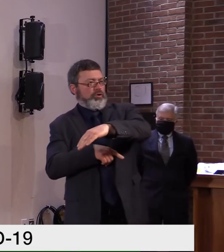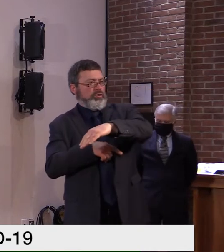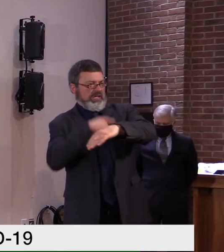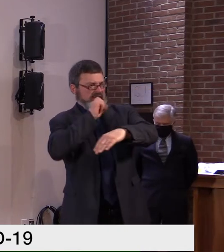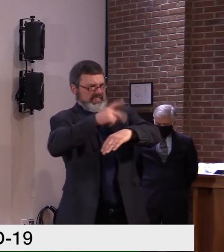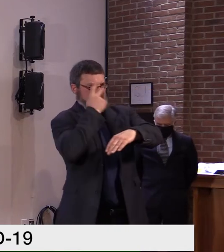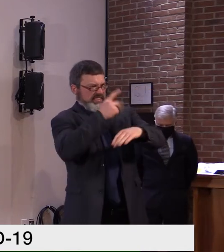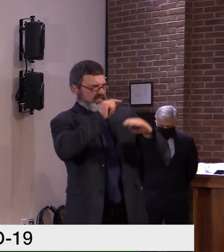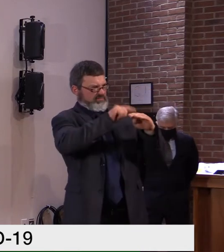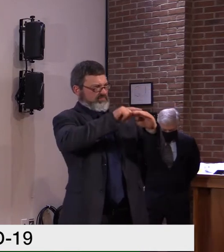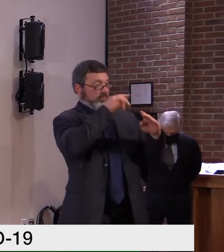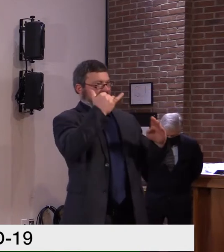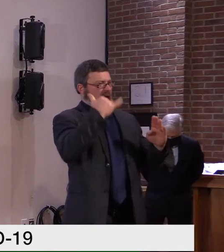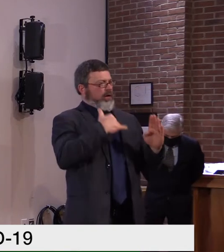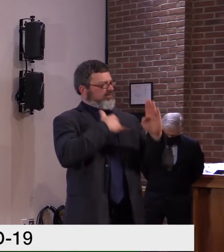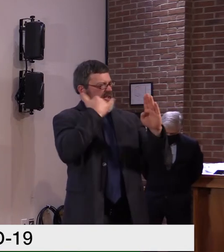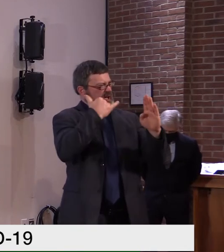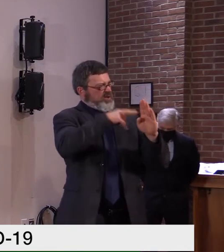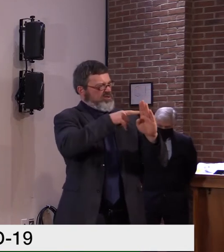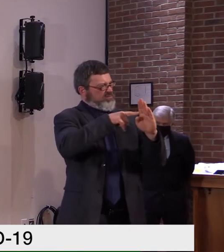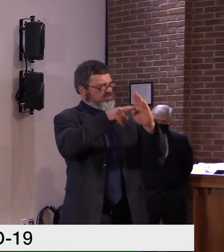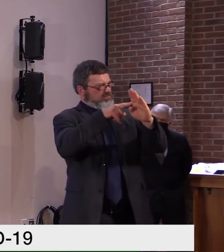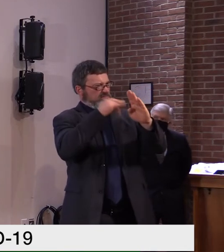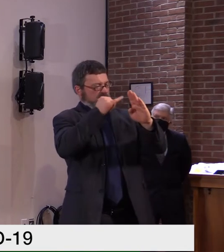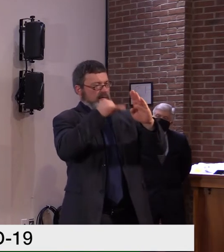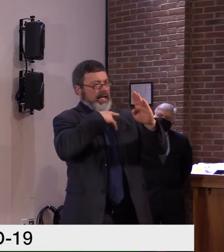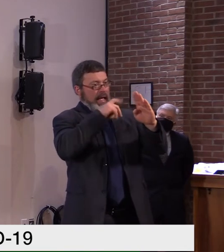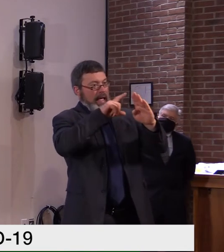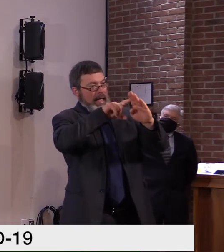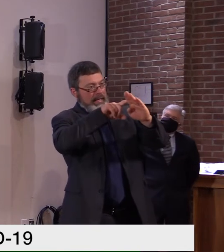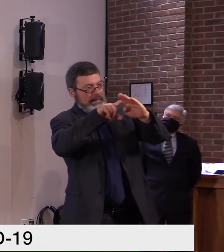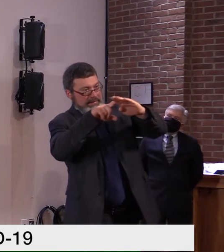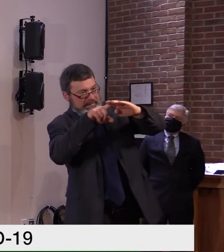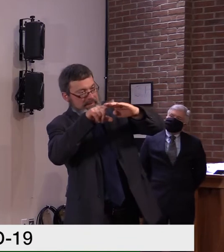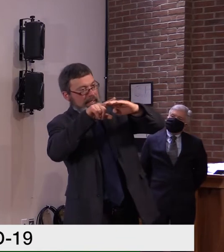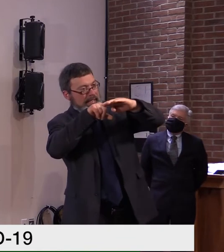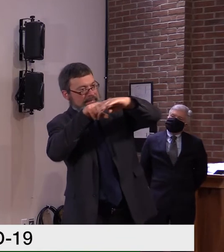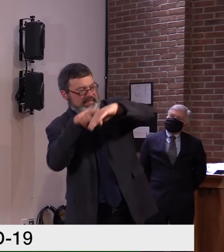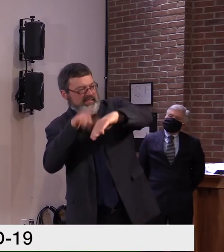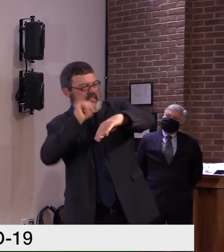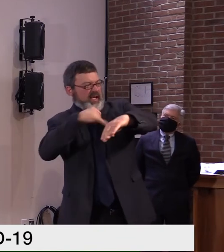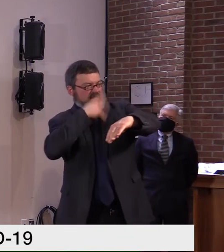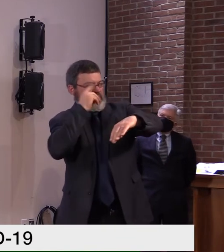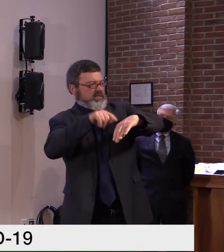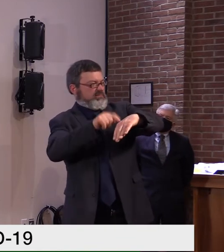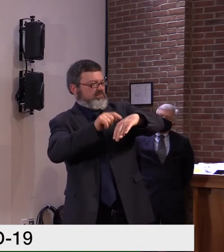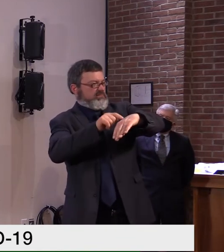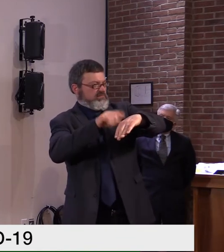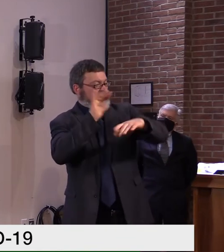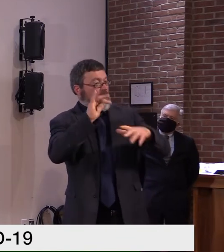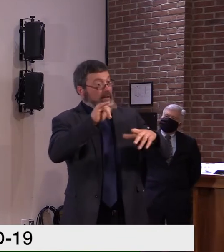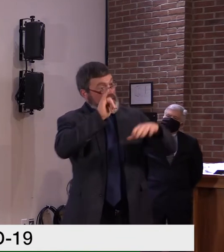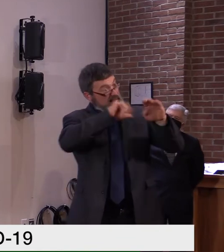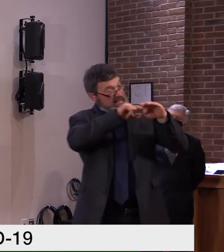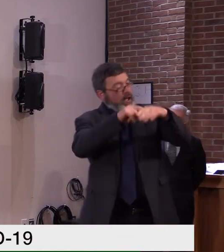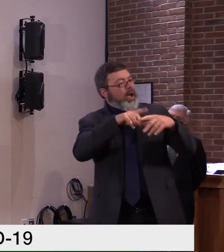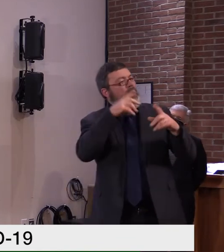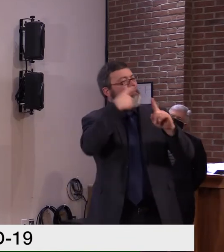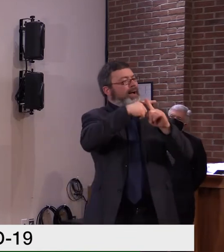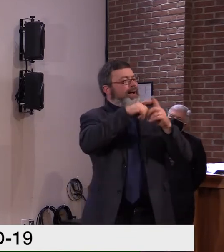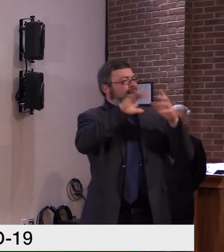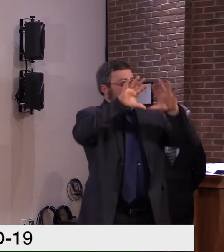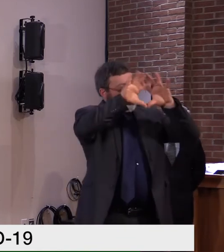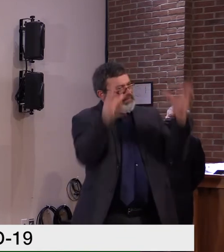that ripple effect of Thanksgiving, and then make a determination from there. So we'll continue to analyze the